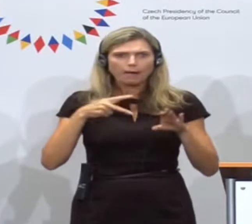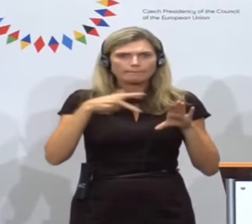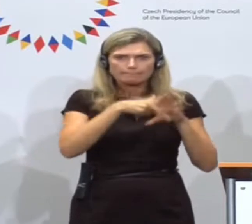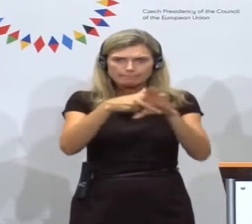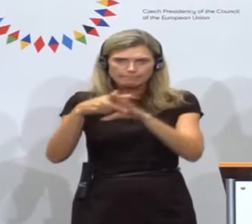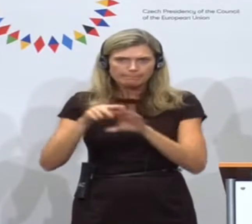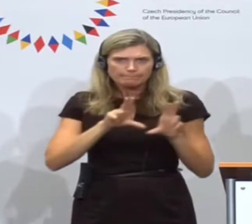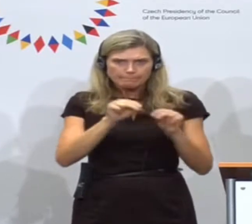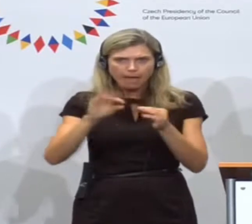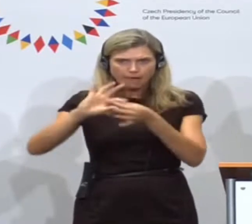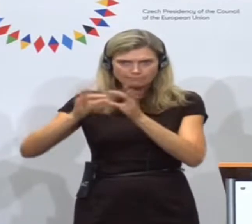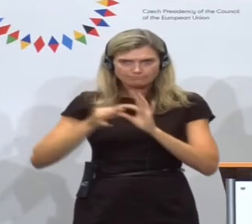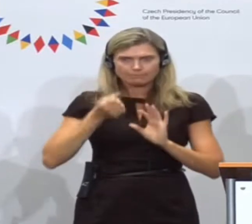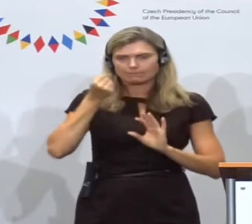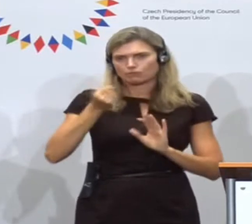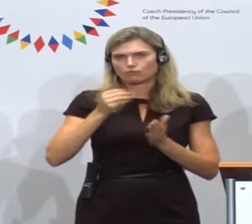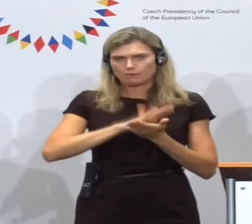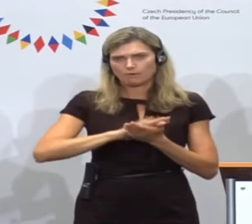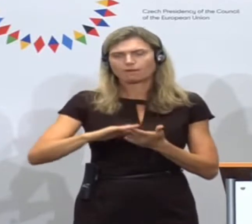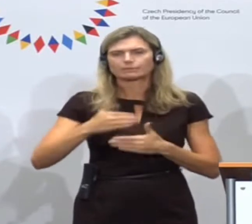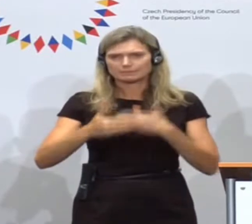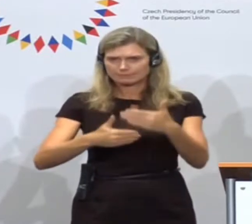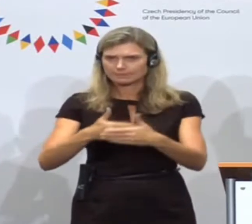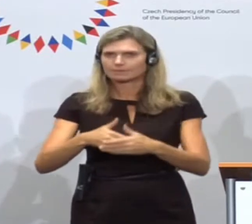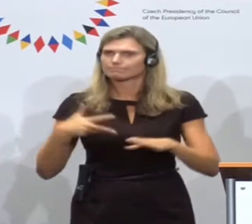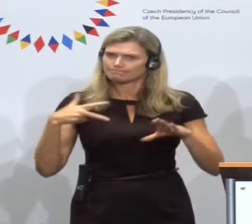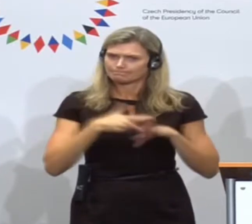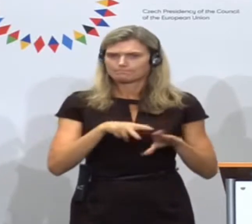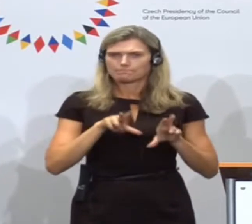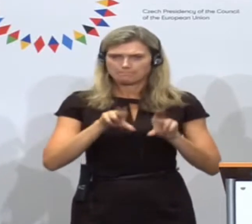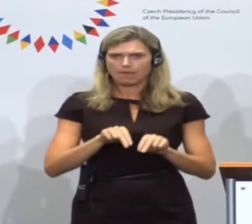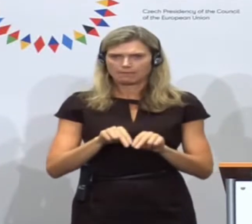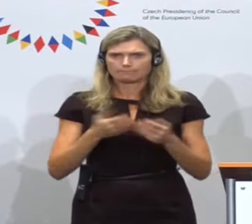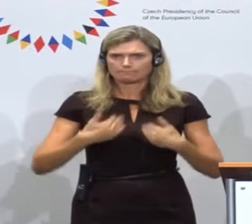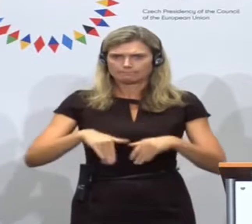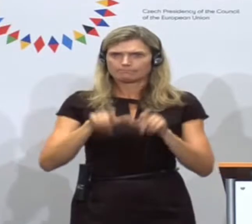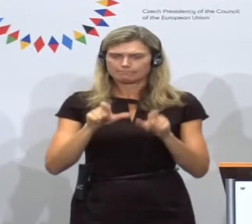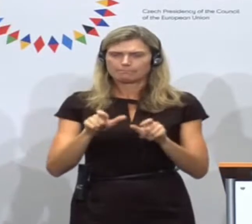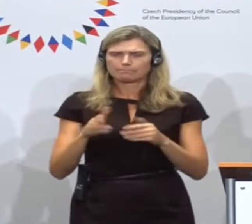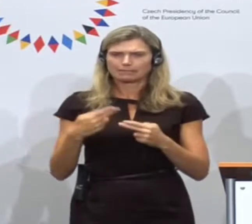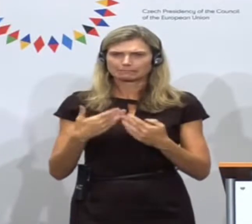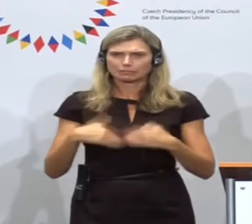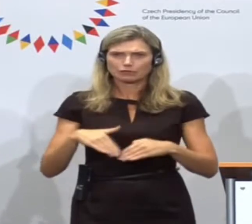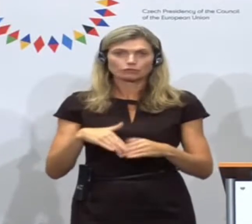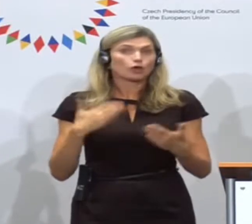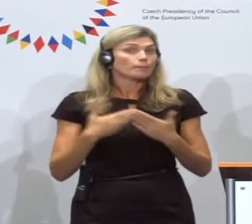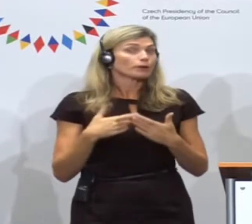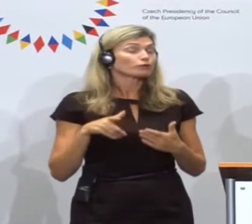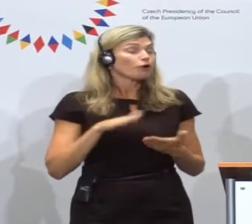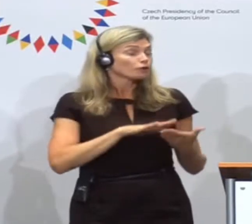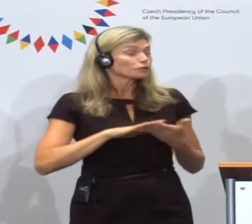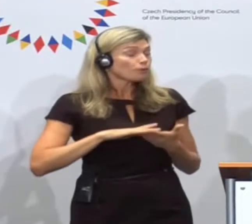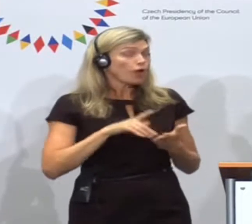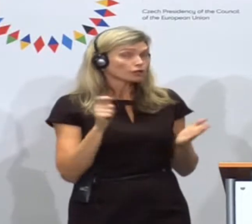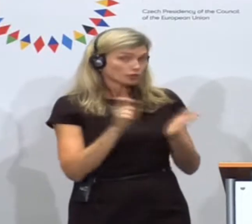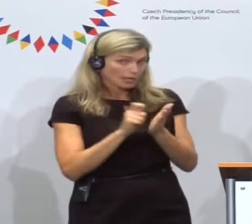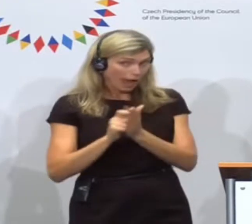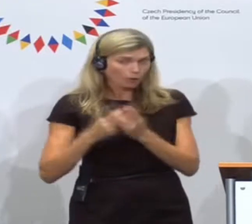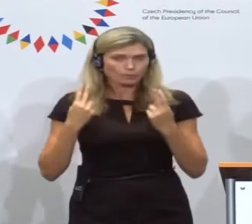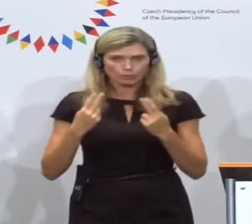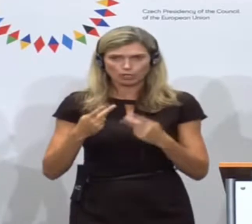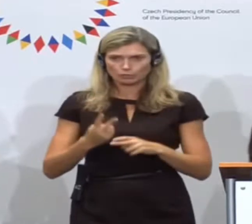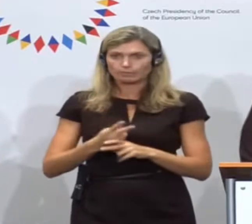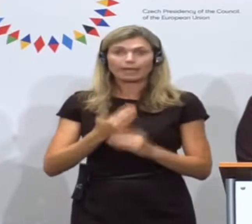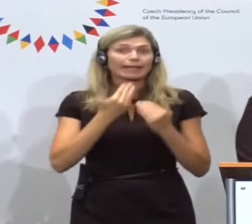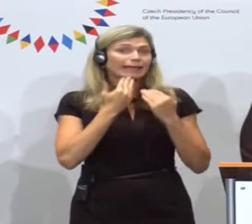started with this system of joint procurement. Minister, thank you very much for your